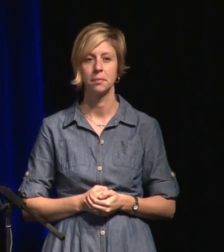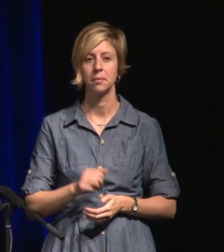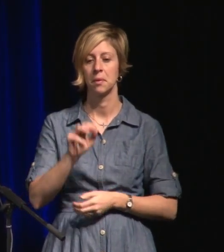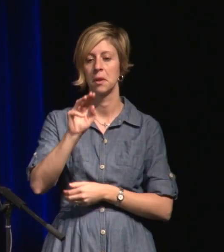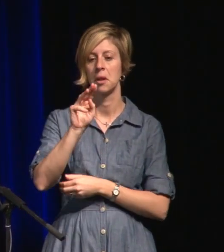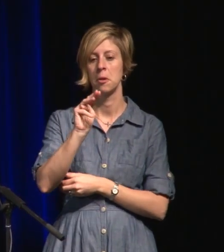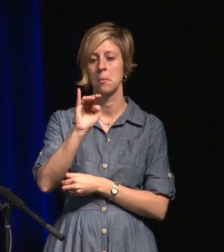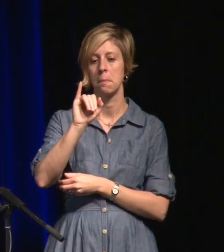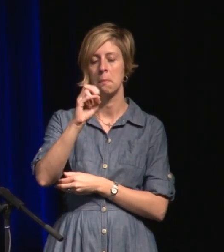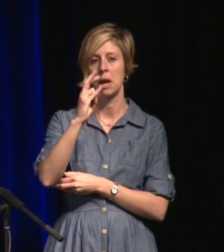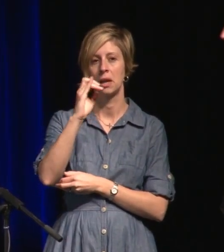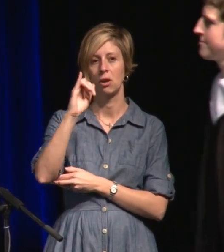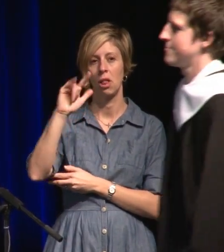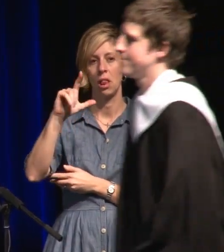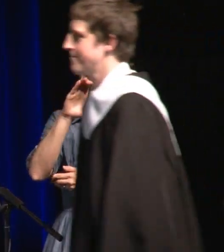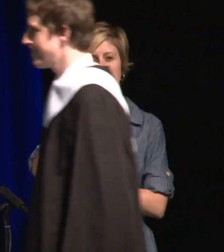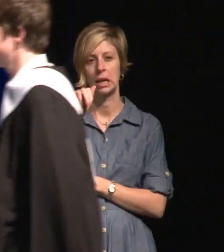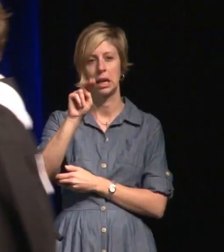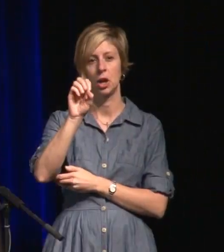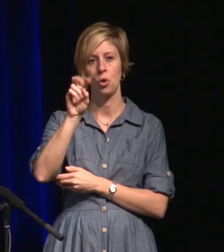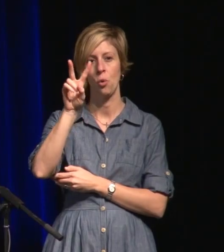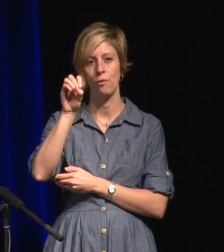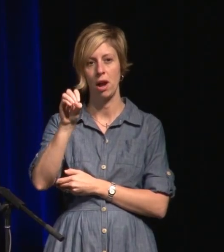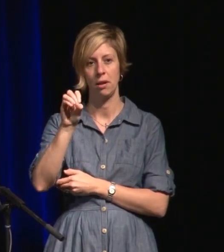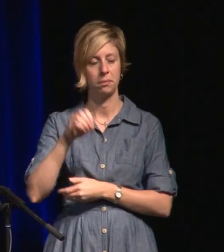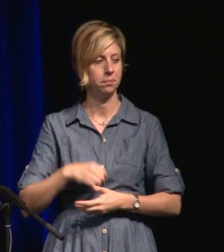Michael Canova with honors.